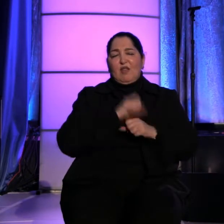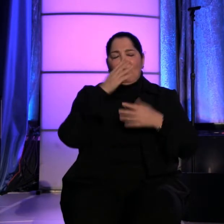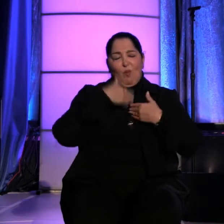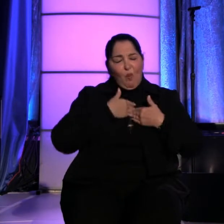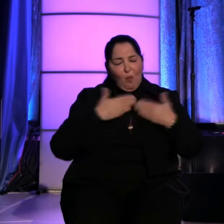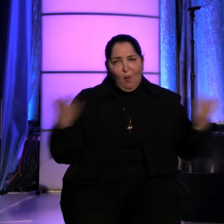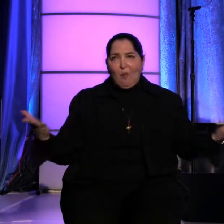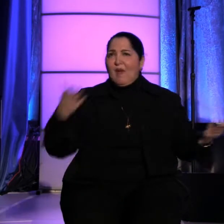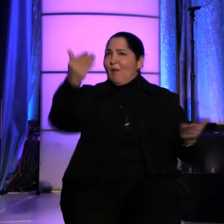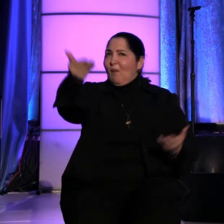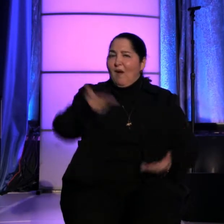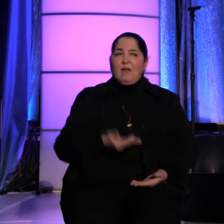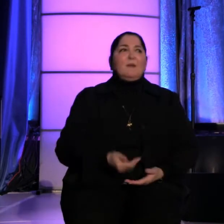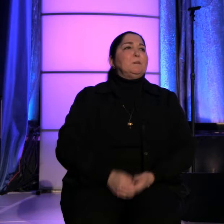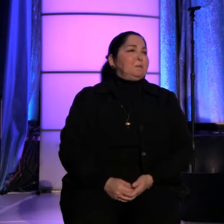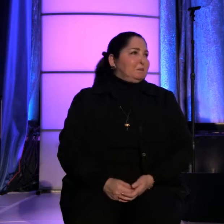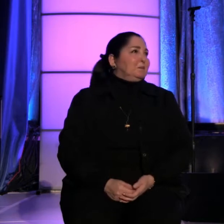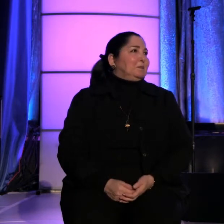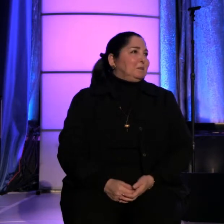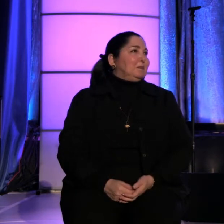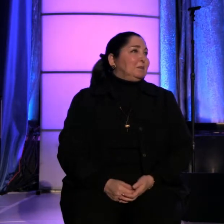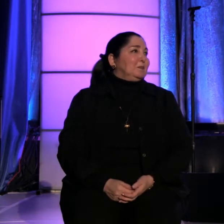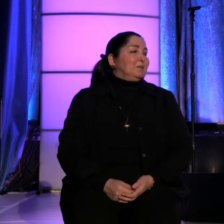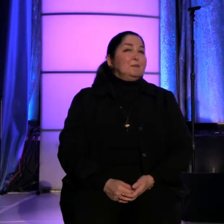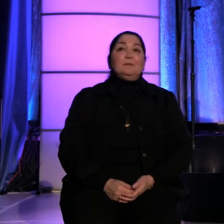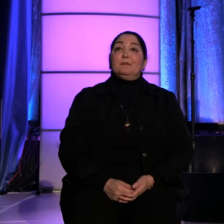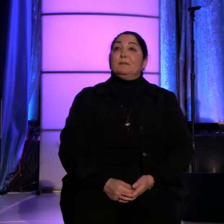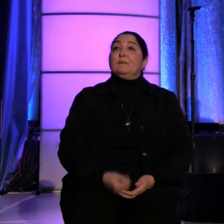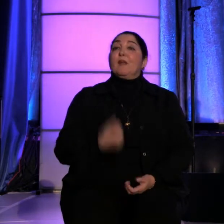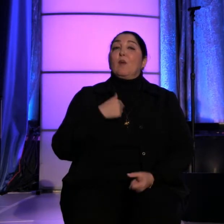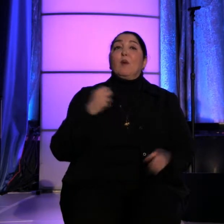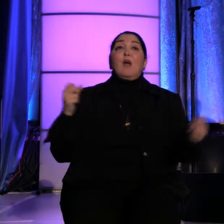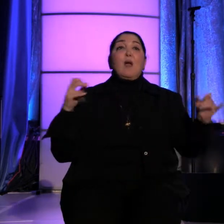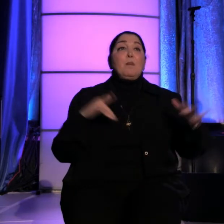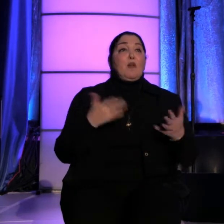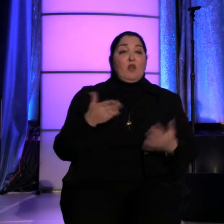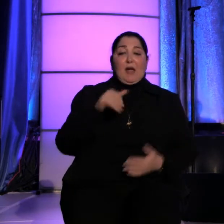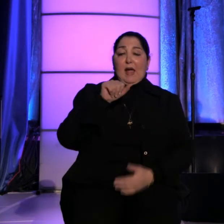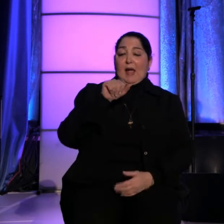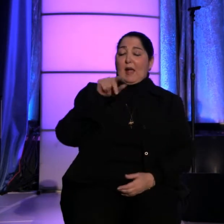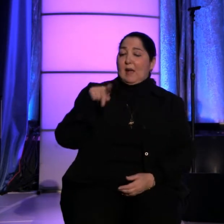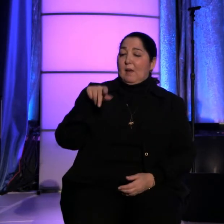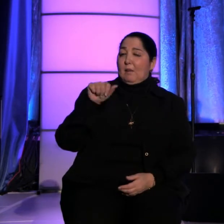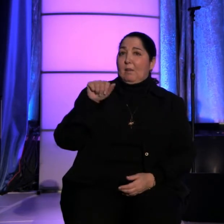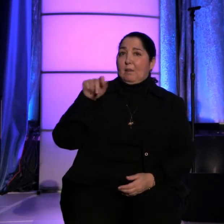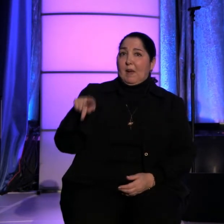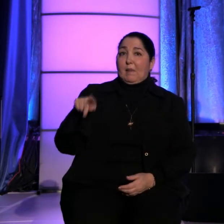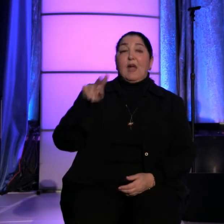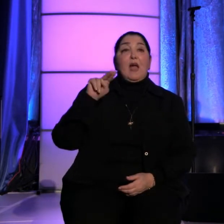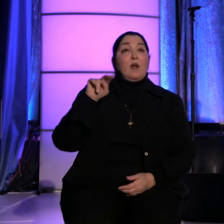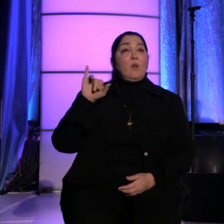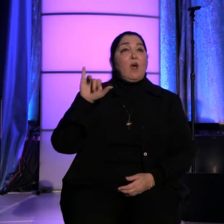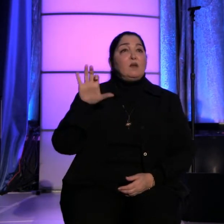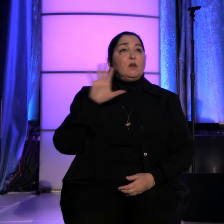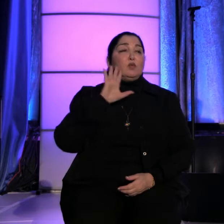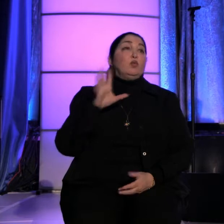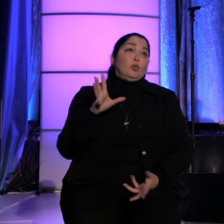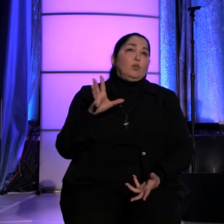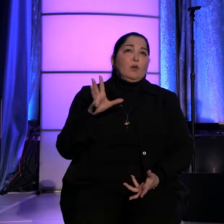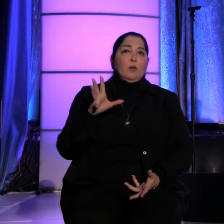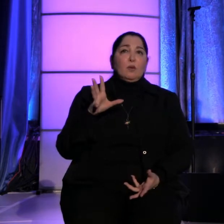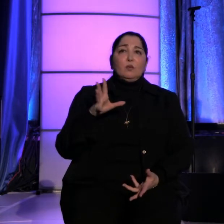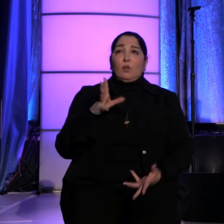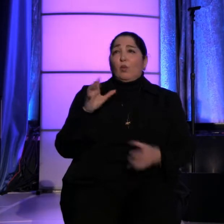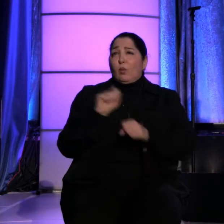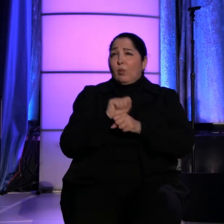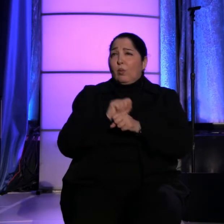So welcome. We are gathered here together at APAP NYC to do, hopefully, a lot of business,